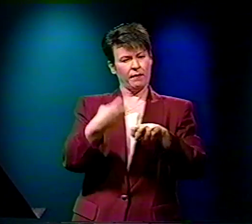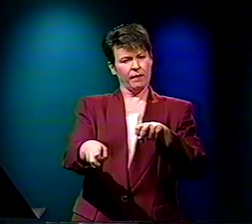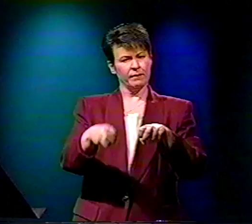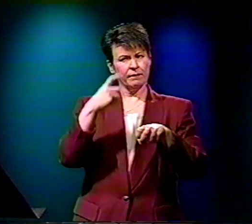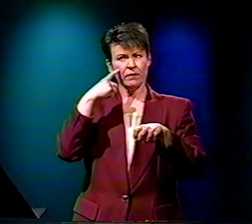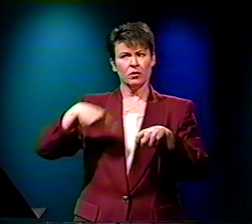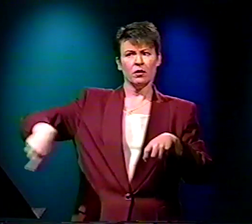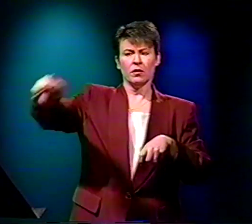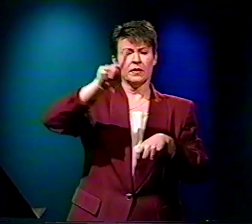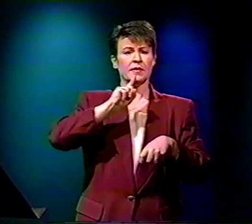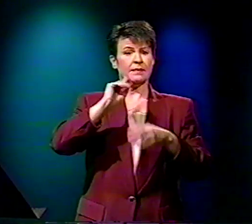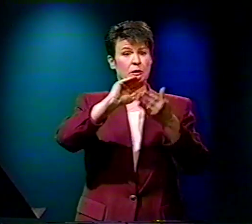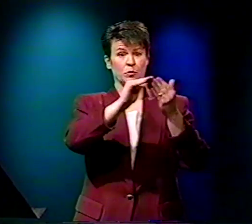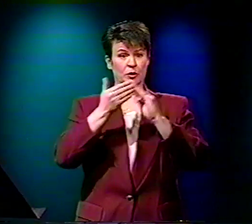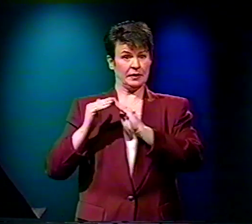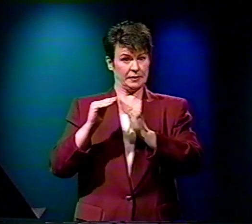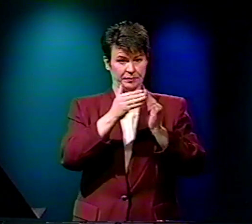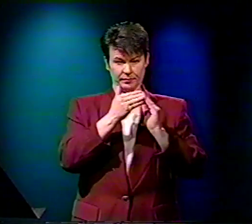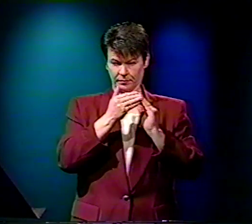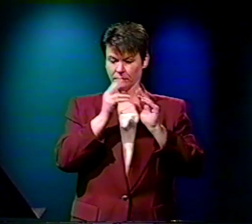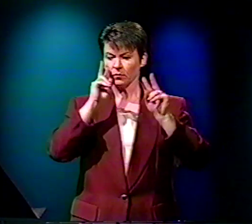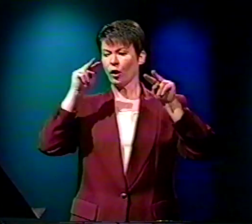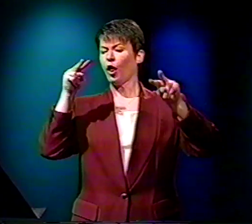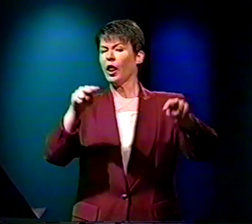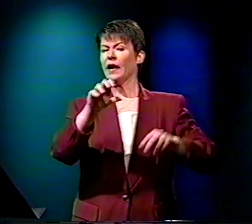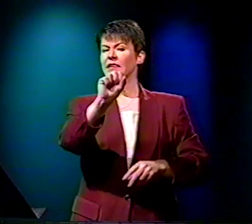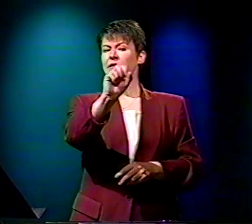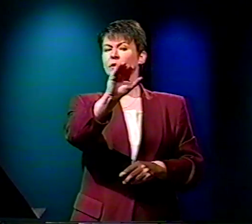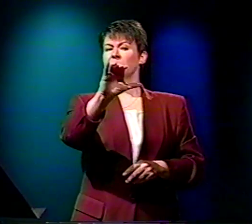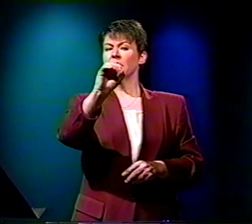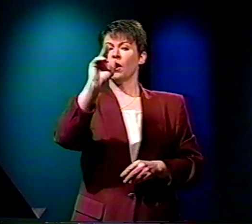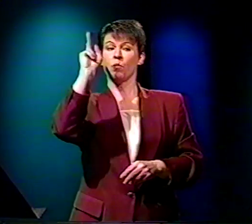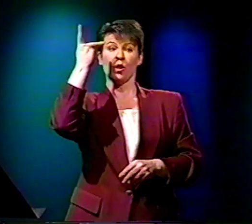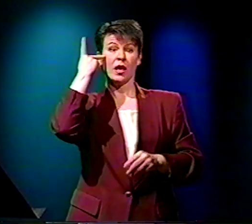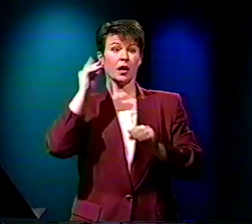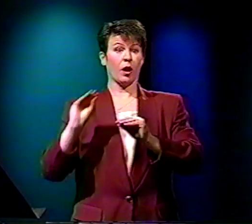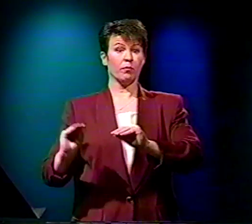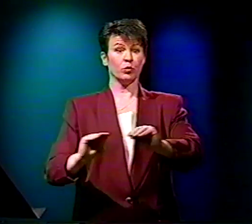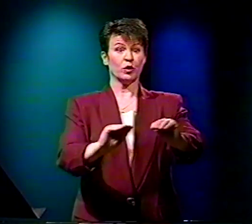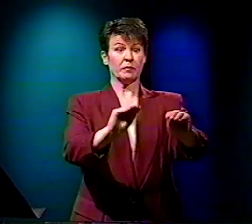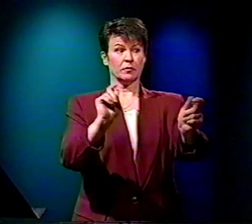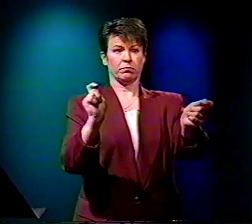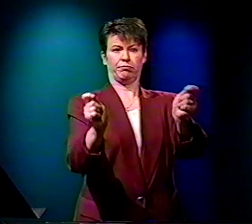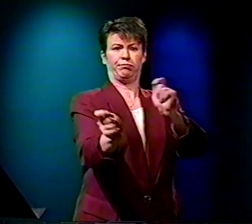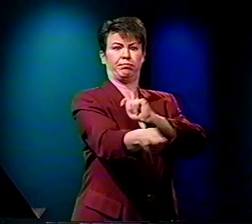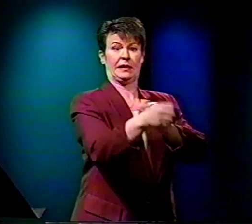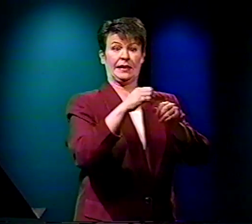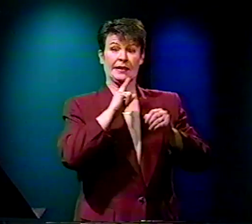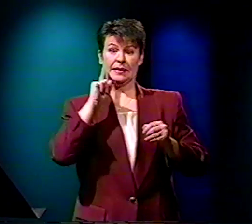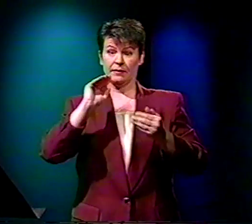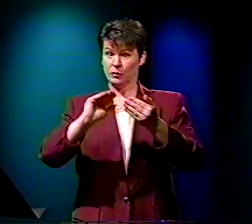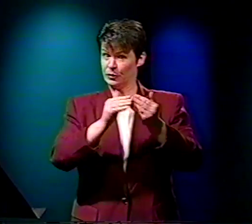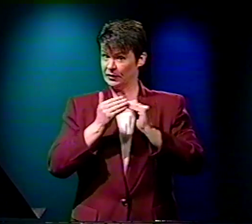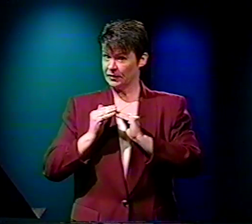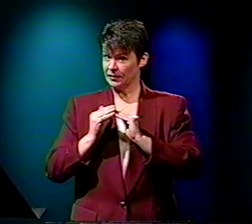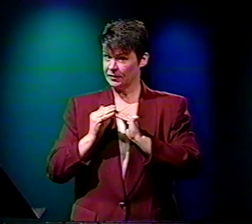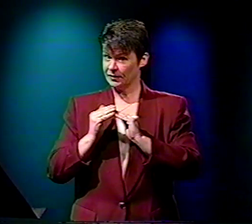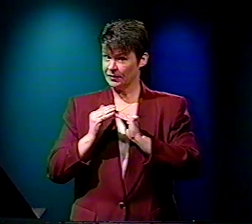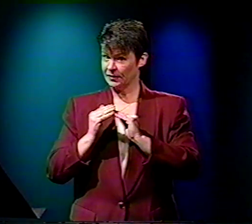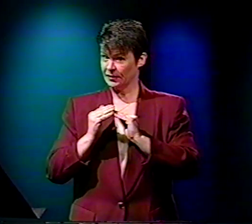Now, the reason that the mediator model is tough for the deaf community really has to do with also the socio-political movement